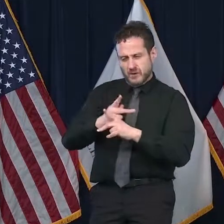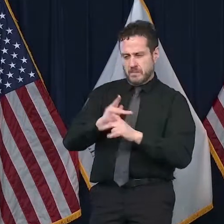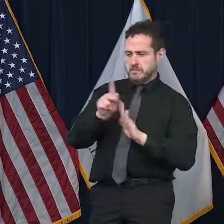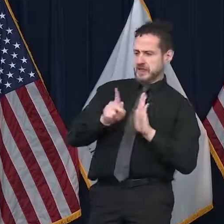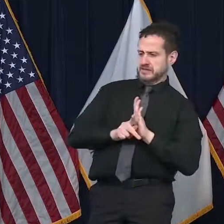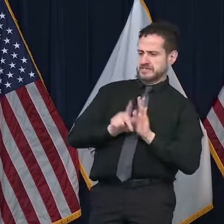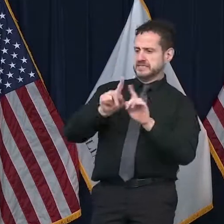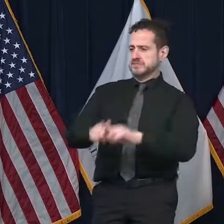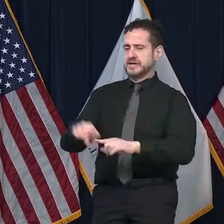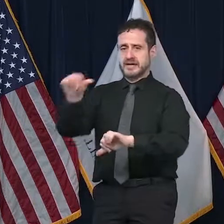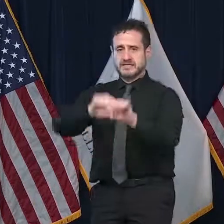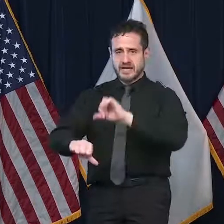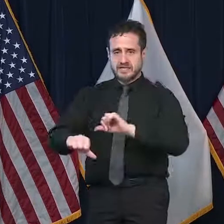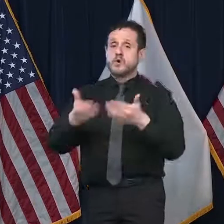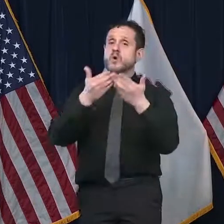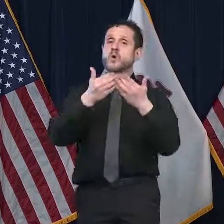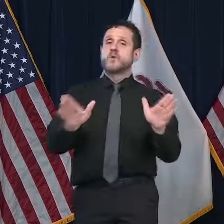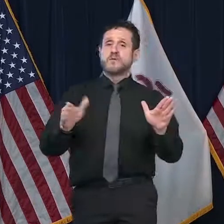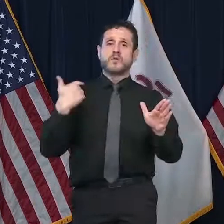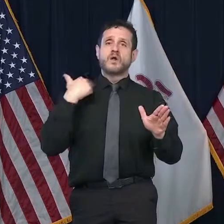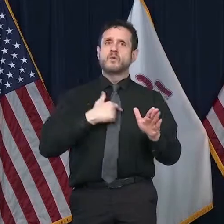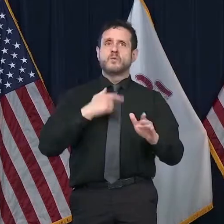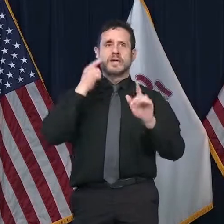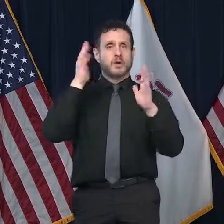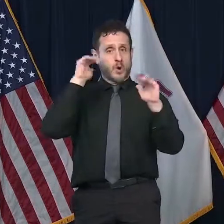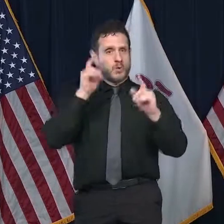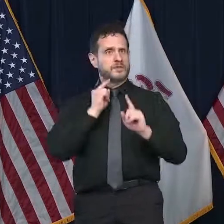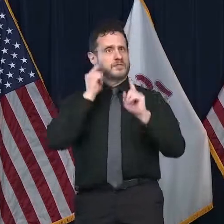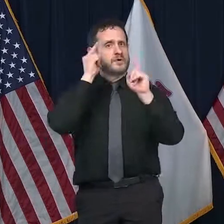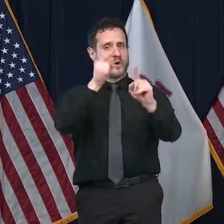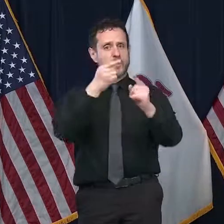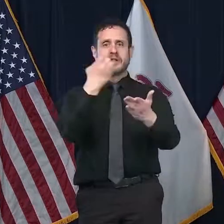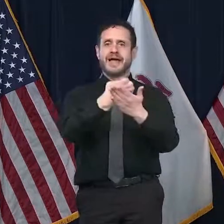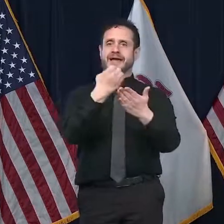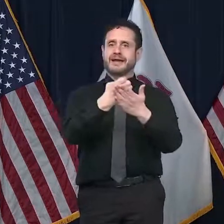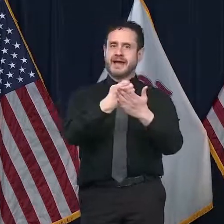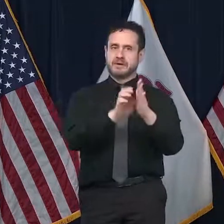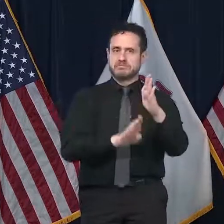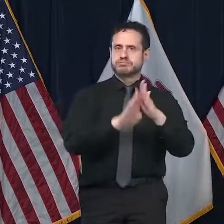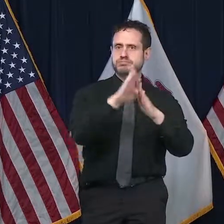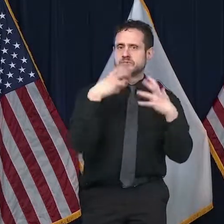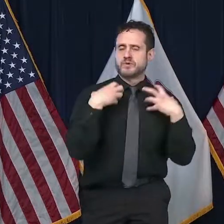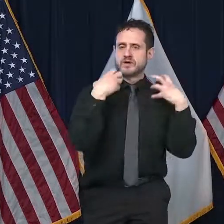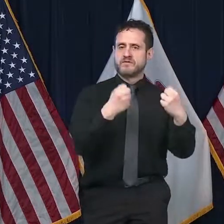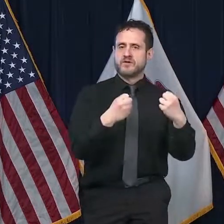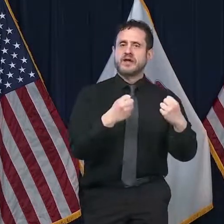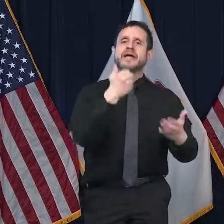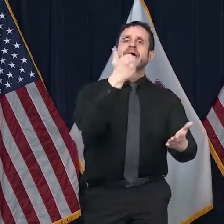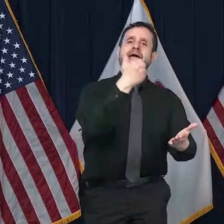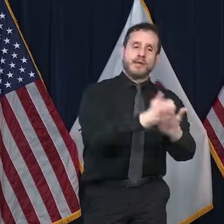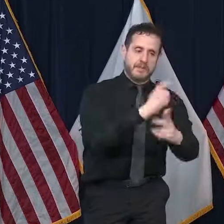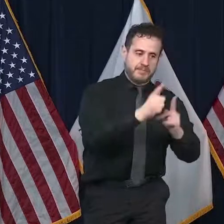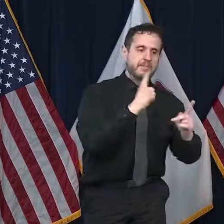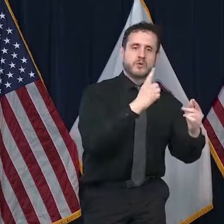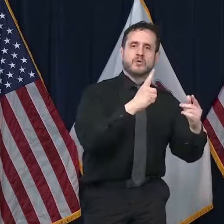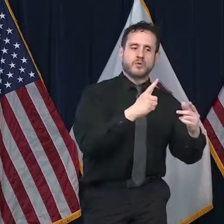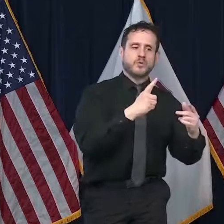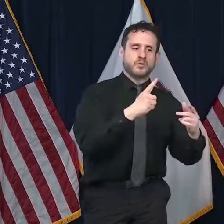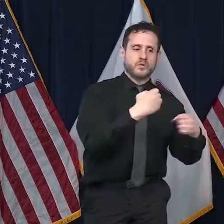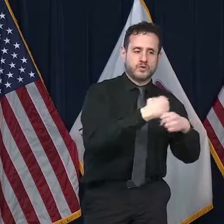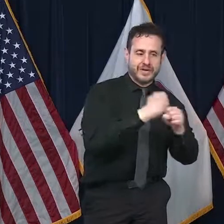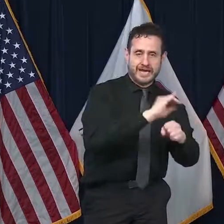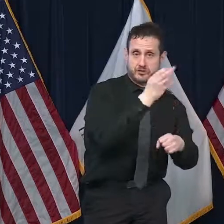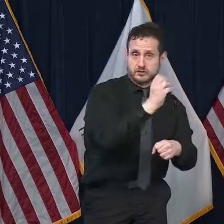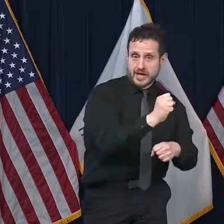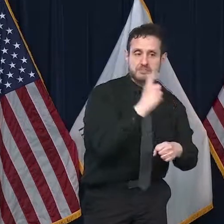the economic recovery that we all know we need by helping job creators survive and thrive as we work to